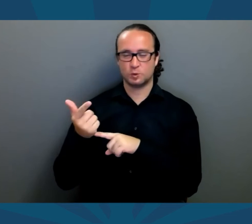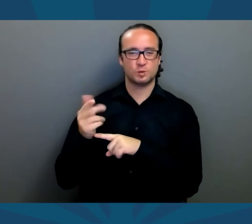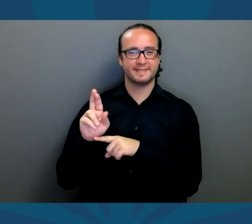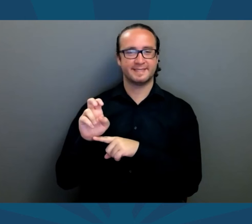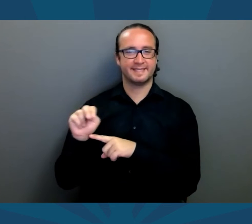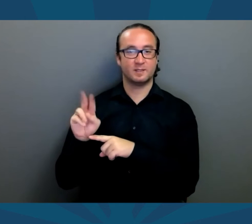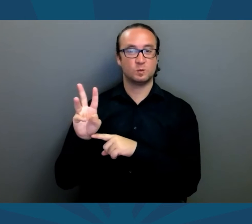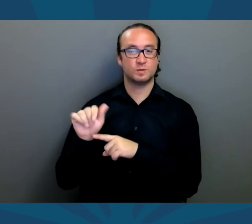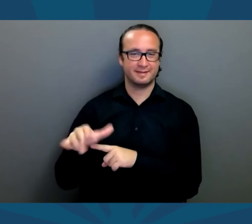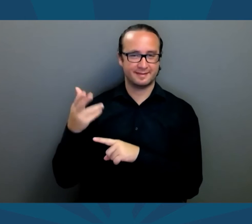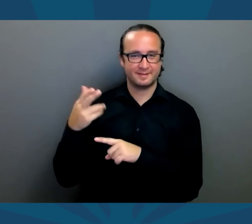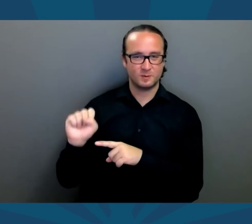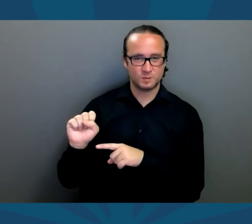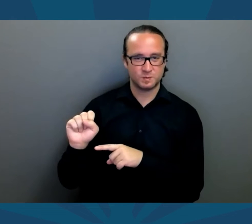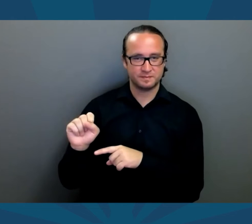and a community leader.